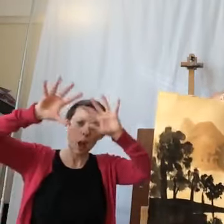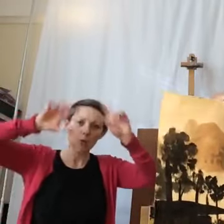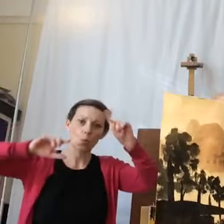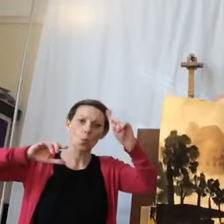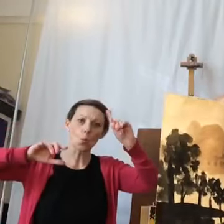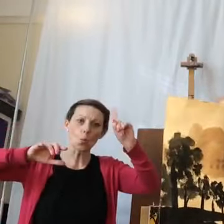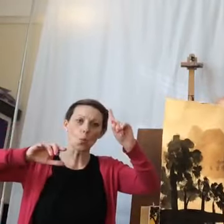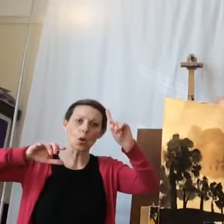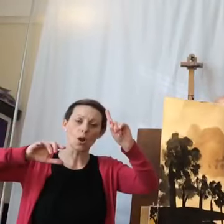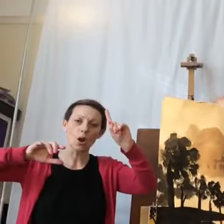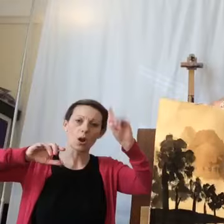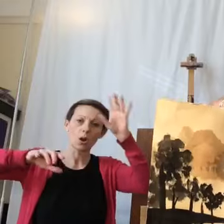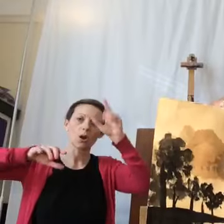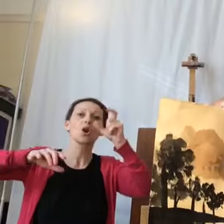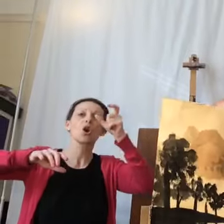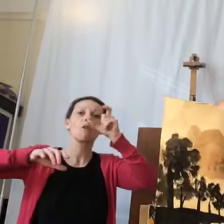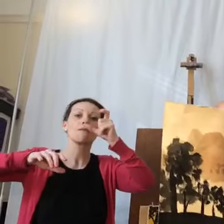The background is tea.